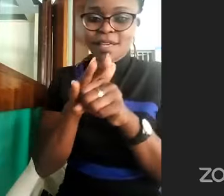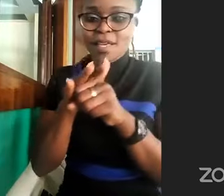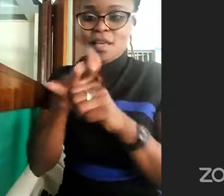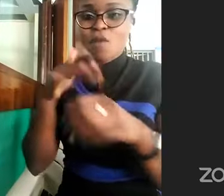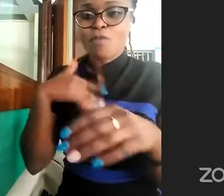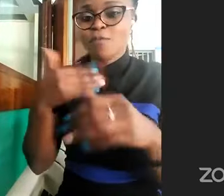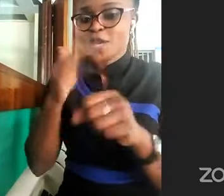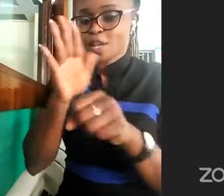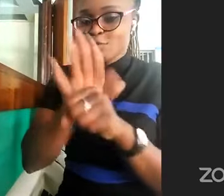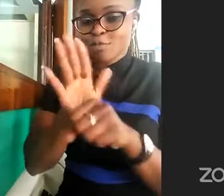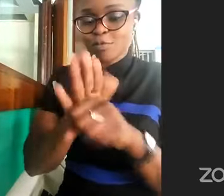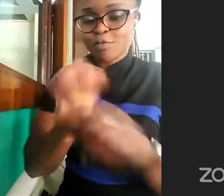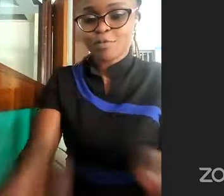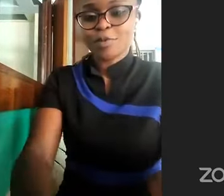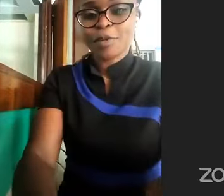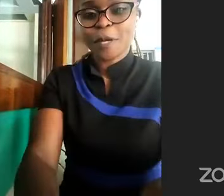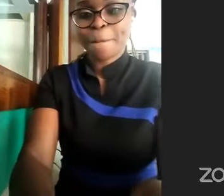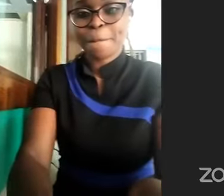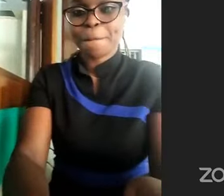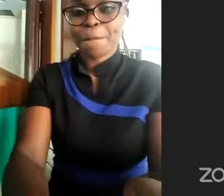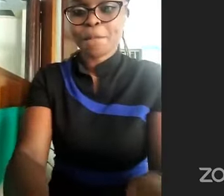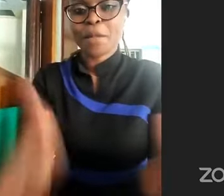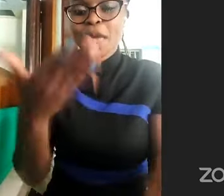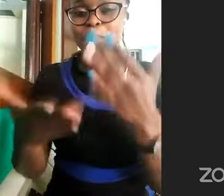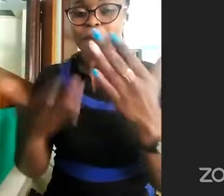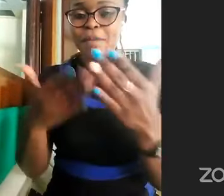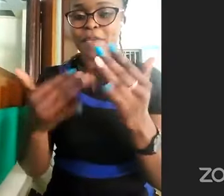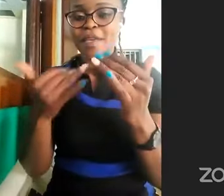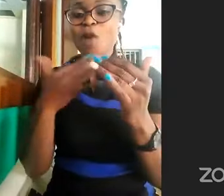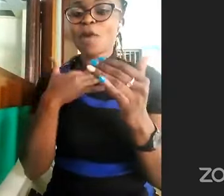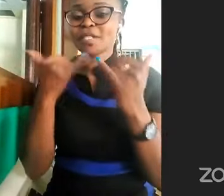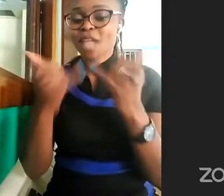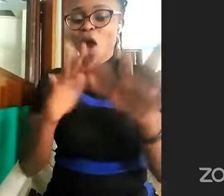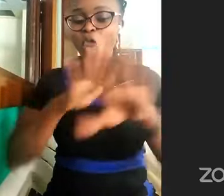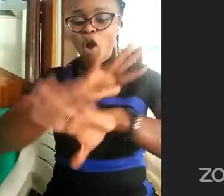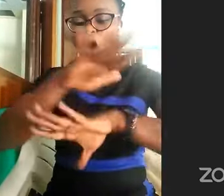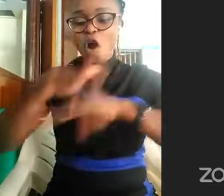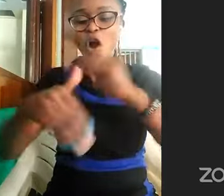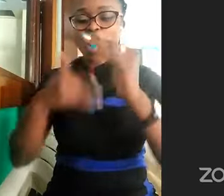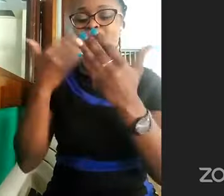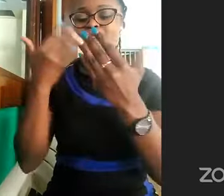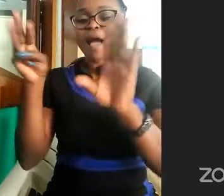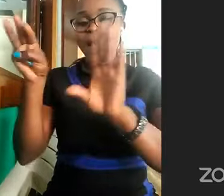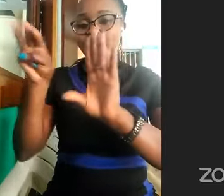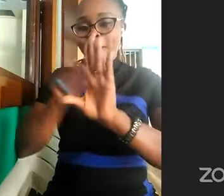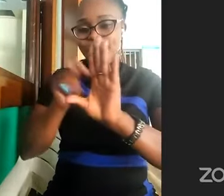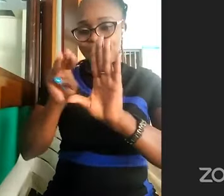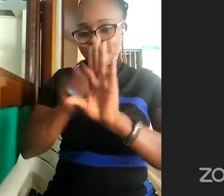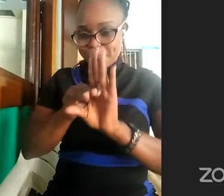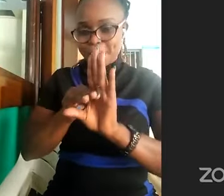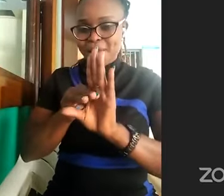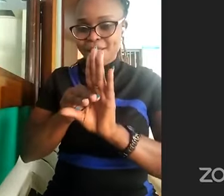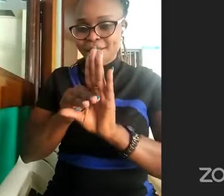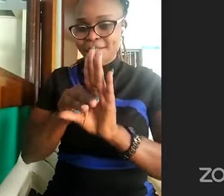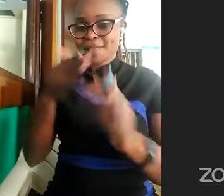all members to maybe just clap for you and just appreciate you in a better way. But allow me do it for